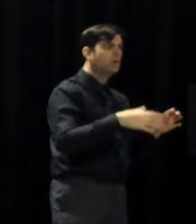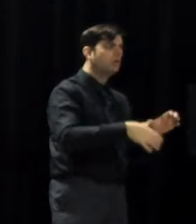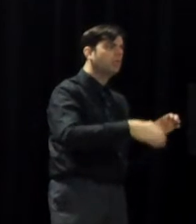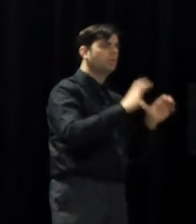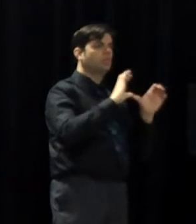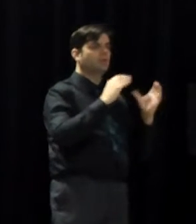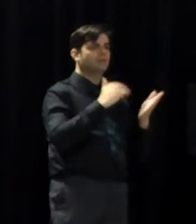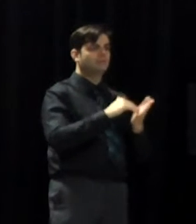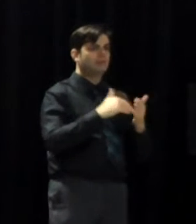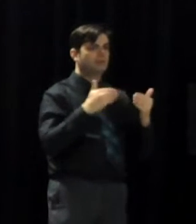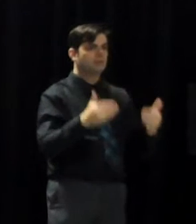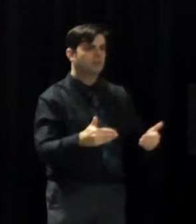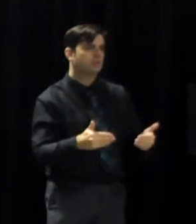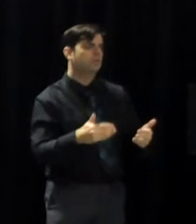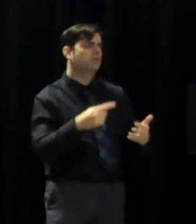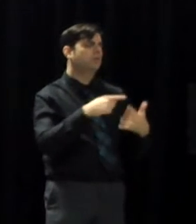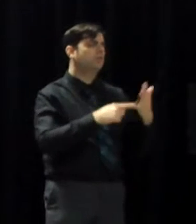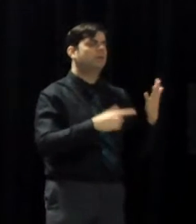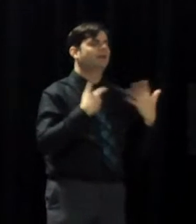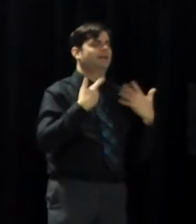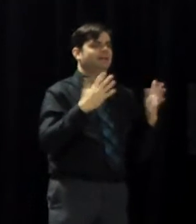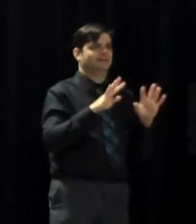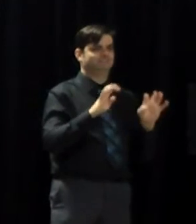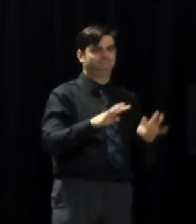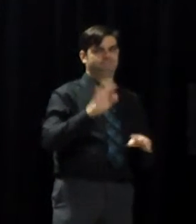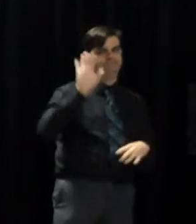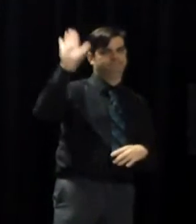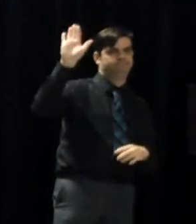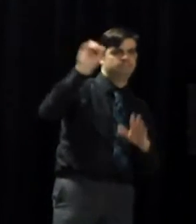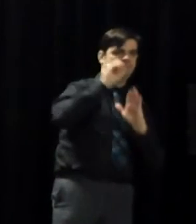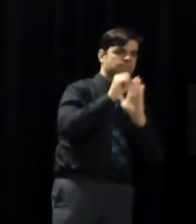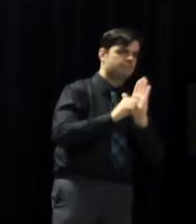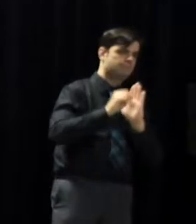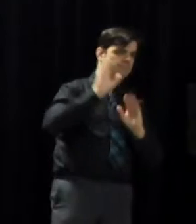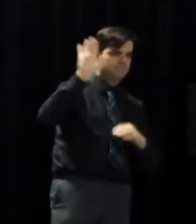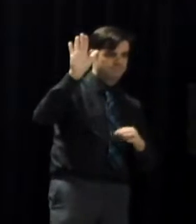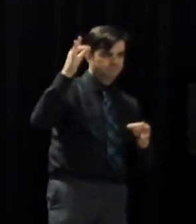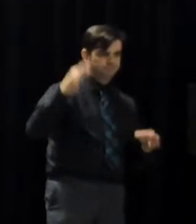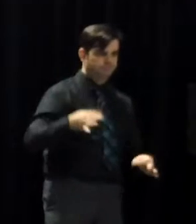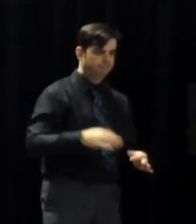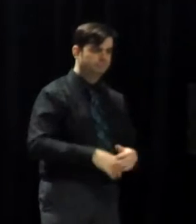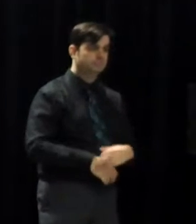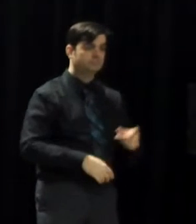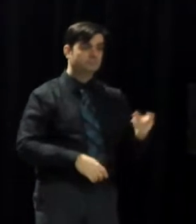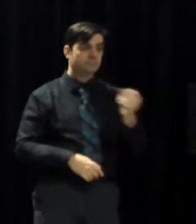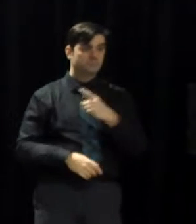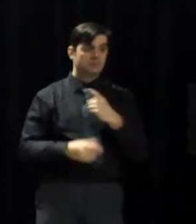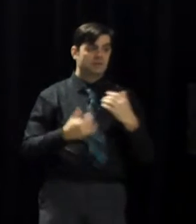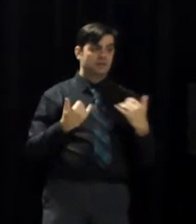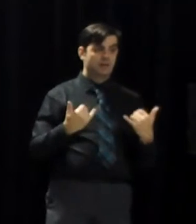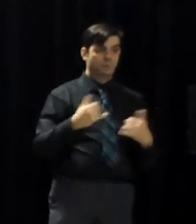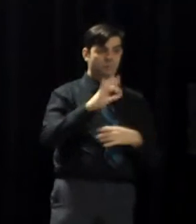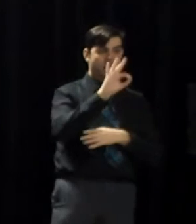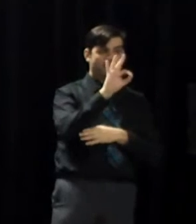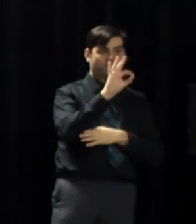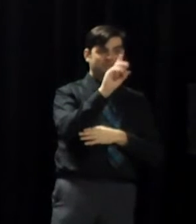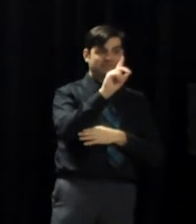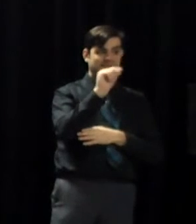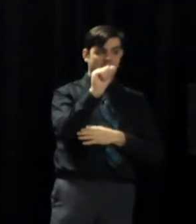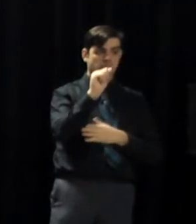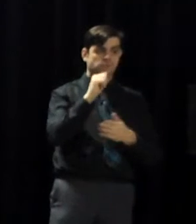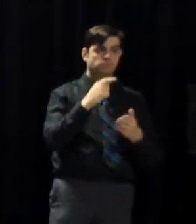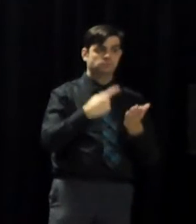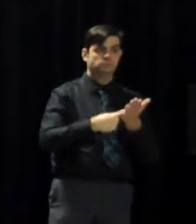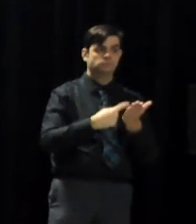will. New Yorkers are going to take care of each other. The FDA is discussing right now possibly approving the Pfizer vaccine as soon as